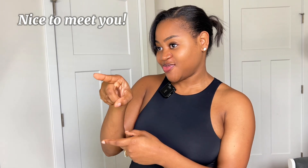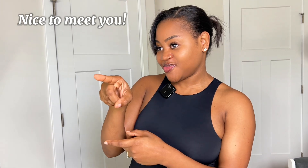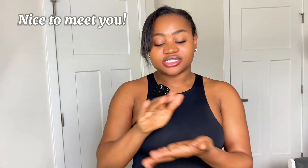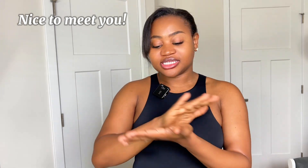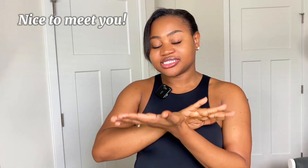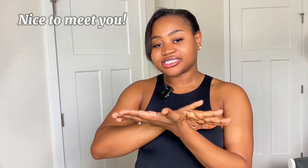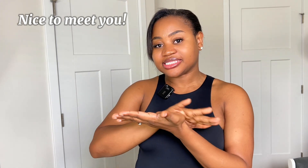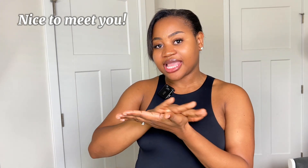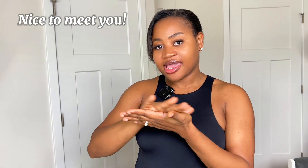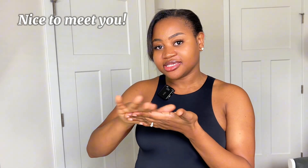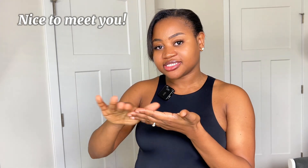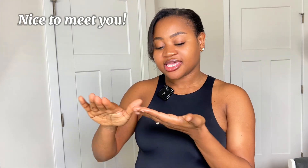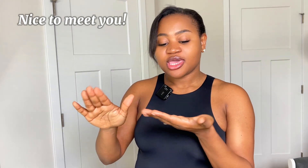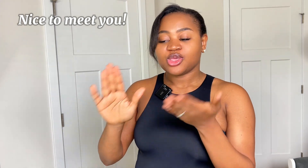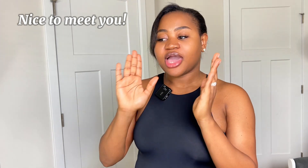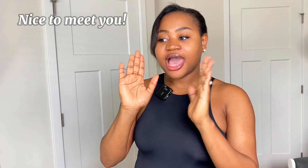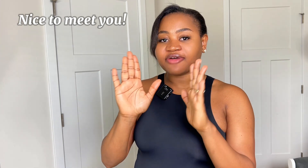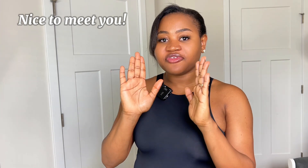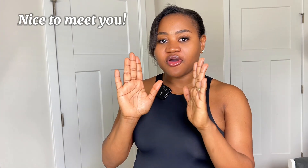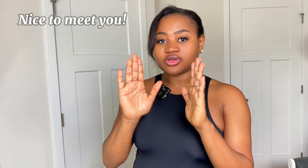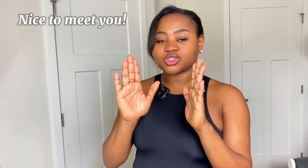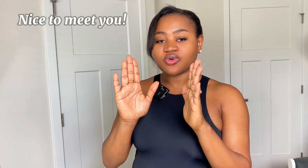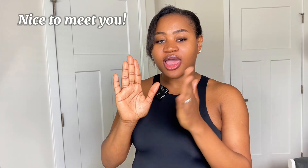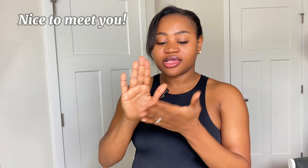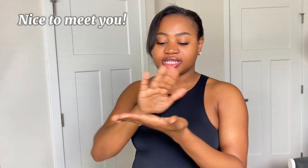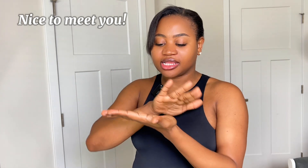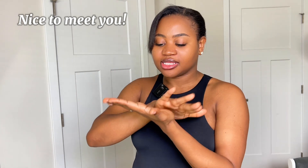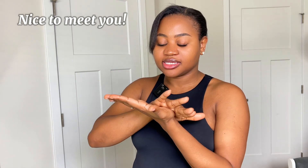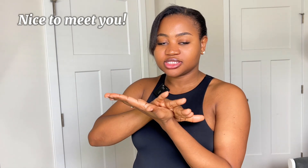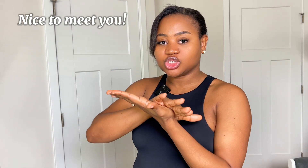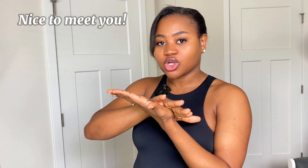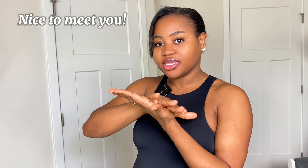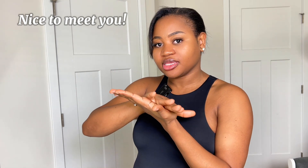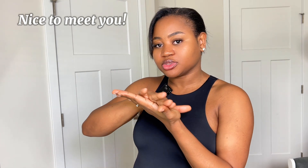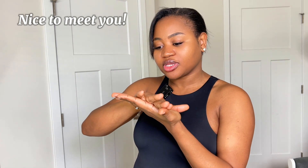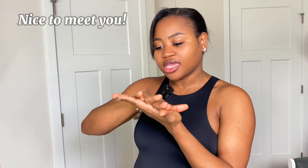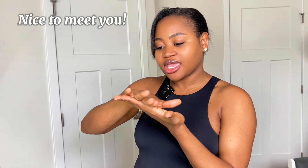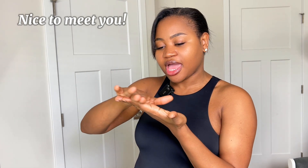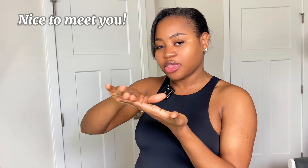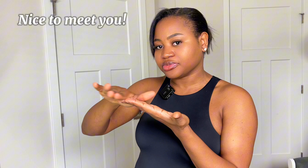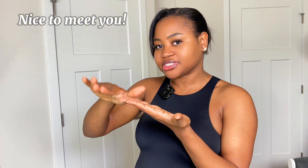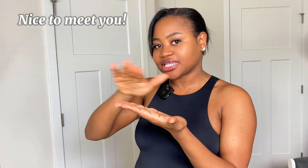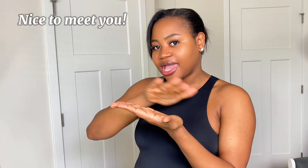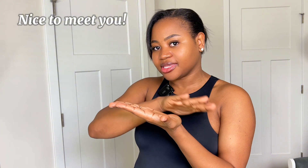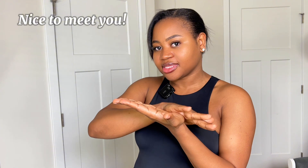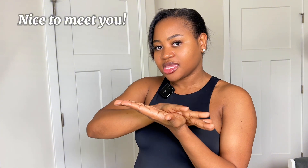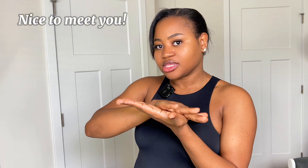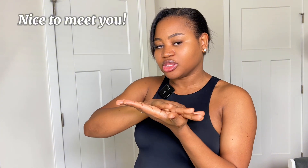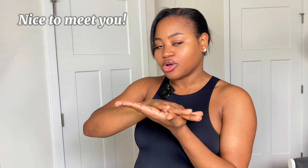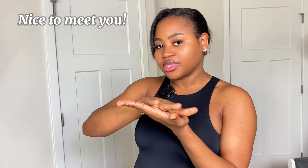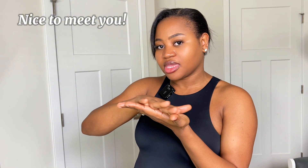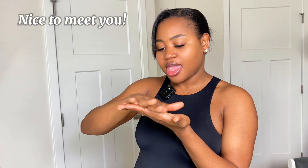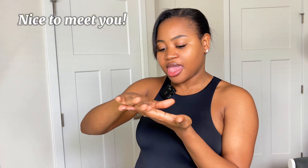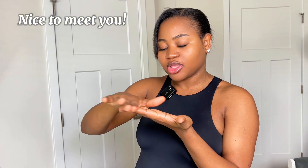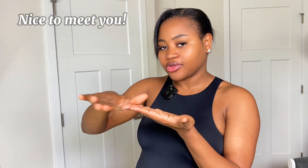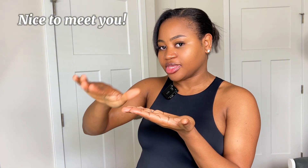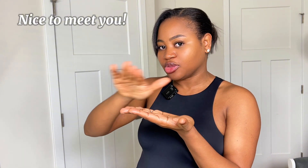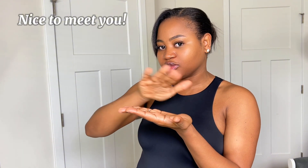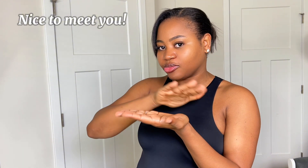So this is nice. You have your two hands like this, join them together, and you slide the dominant hand on the non-dominant